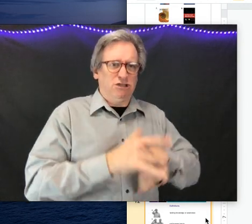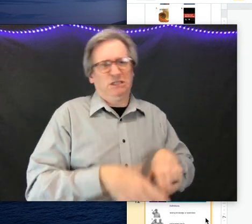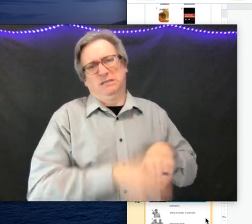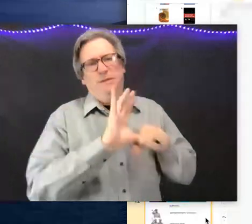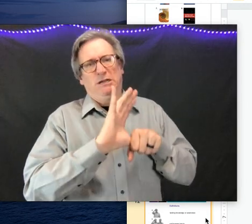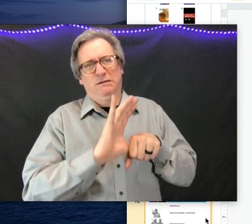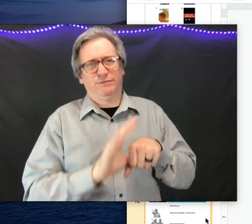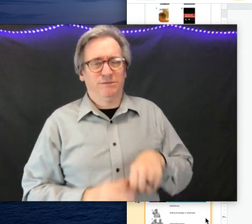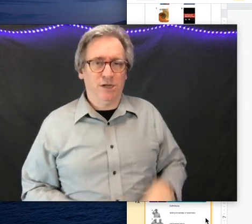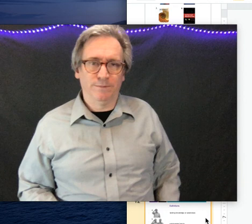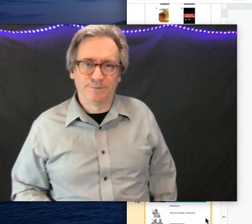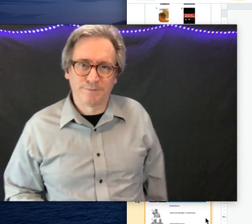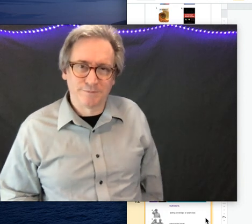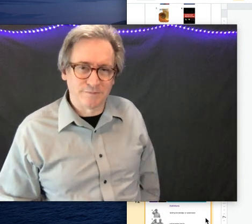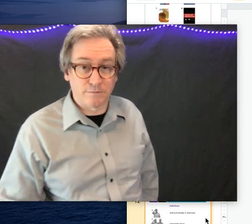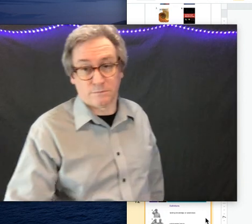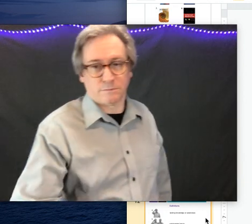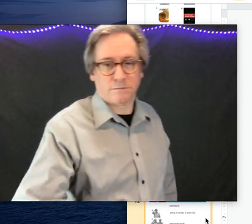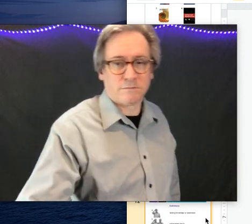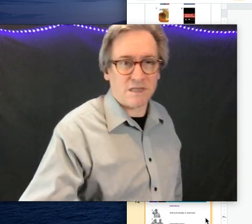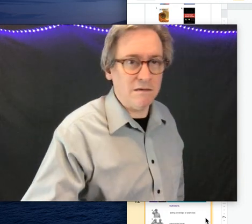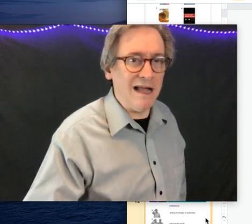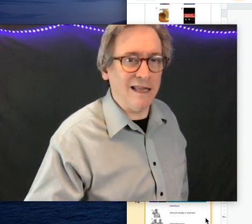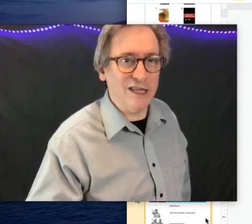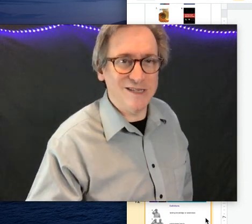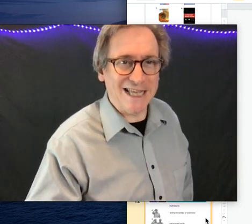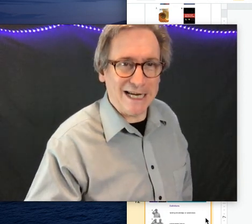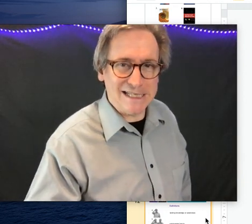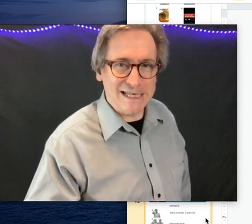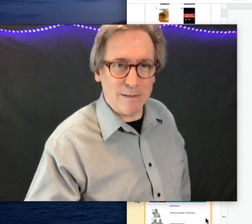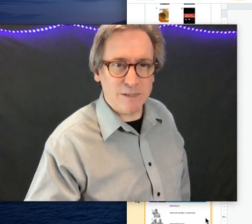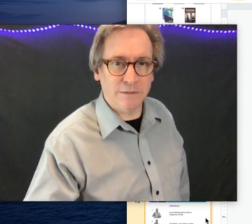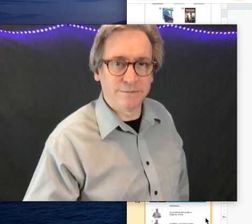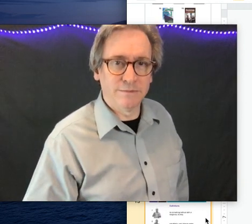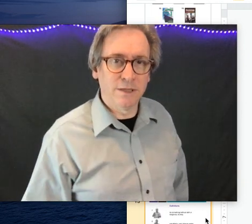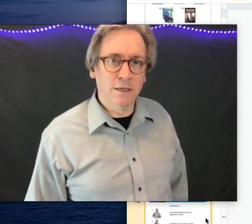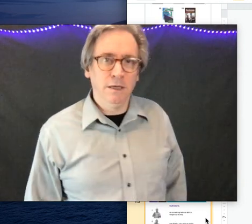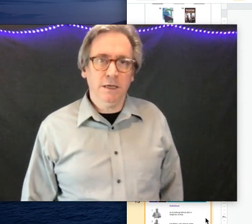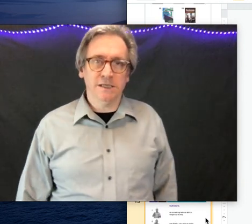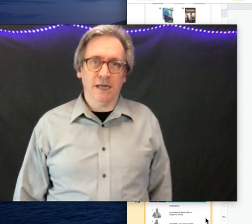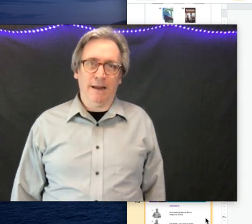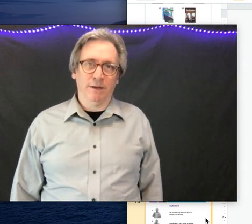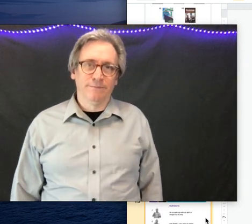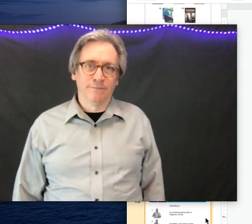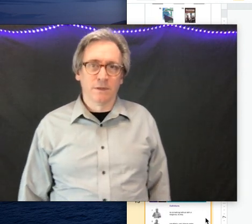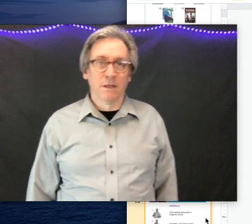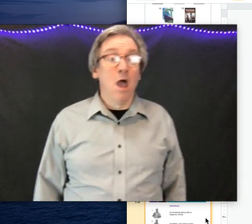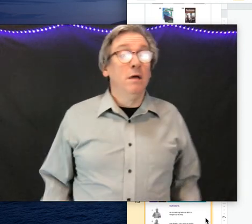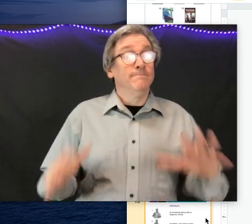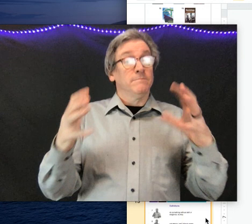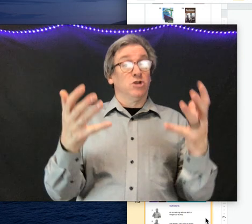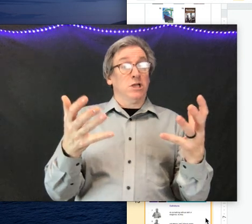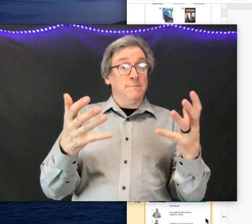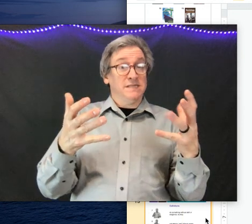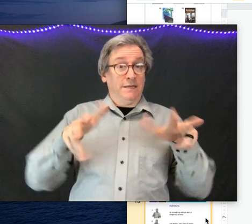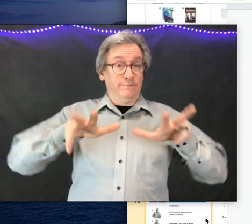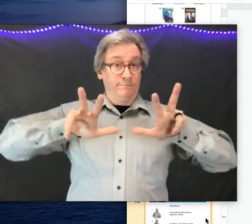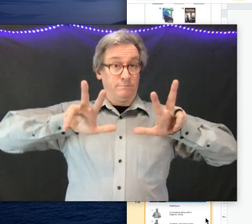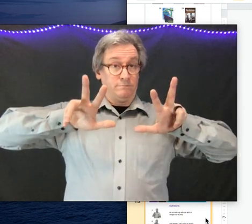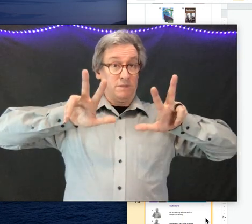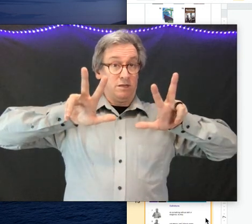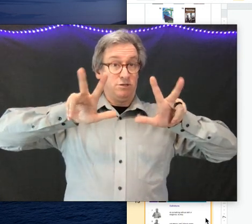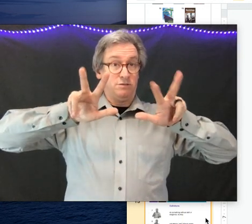Stop touch, come here. So I like using that as his name sign. He's not happy.